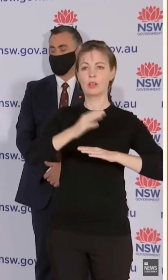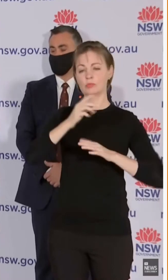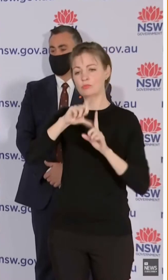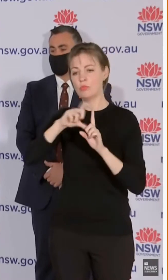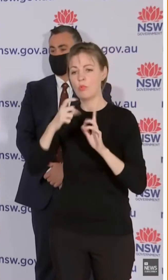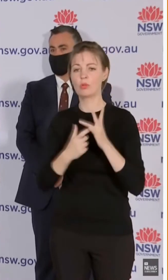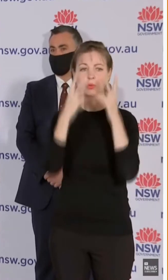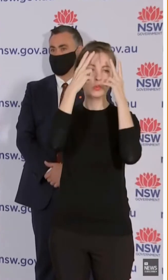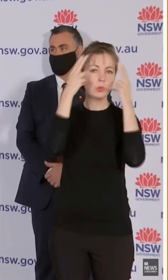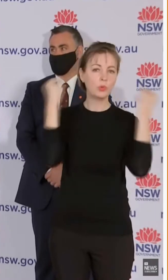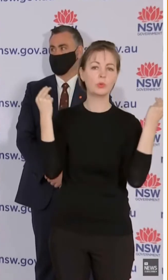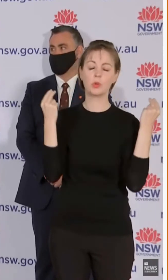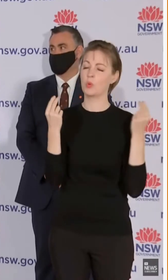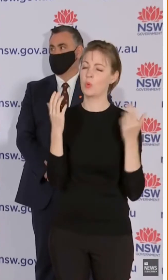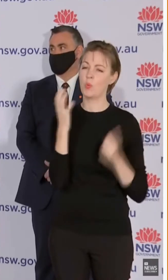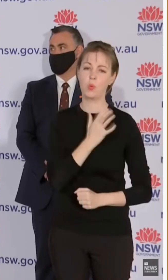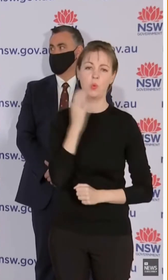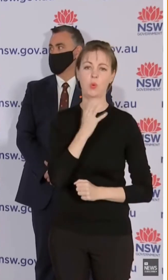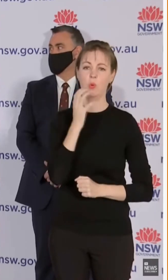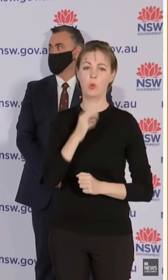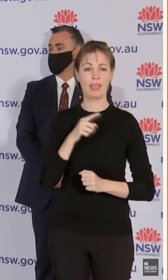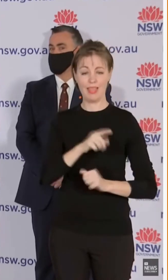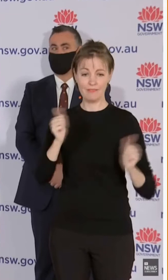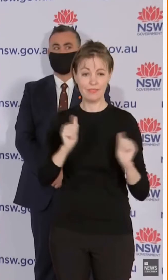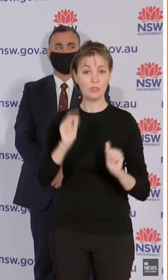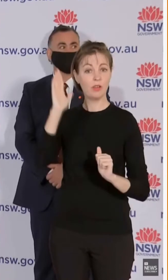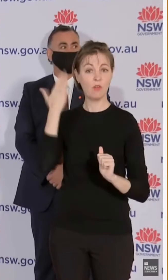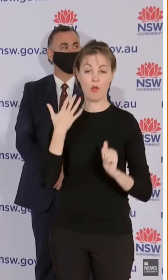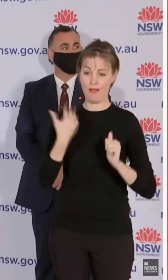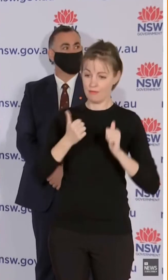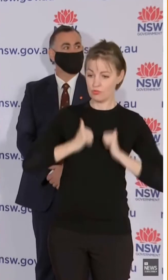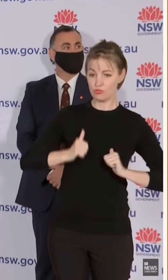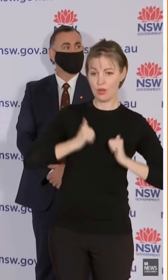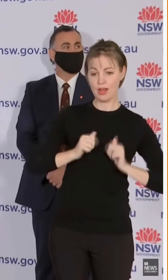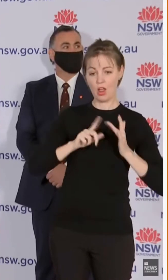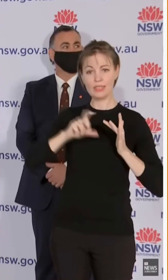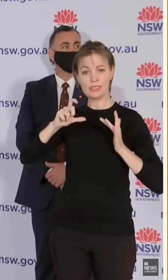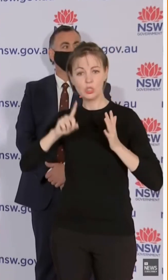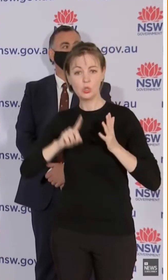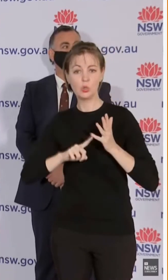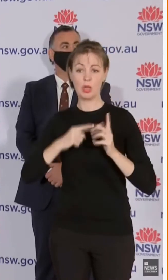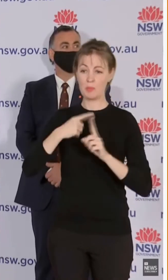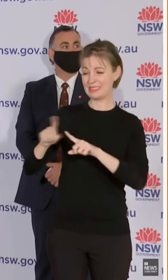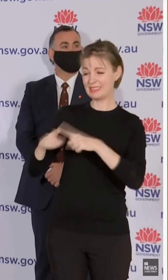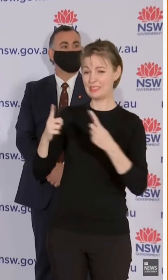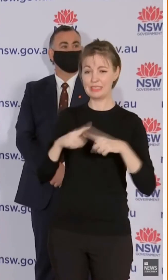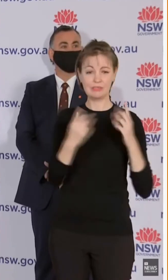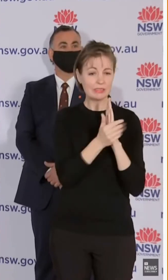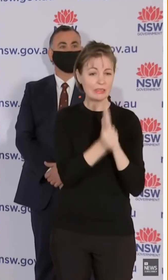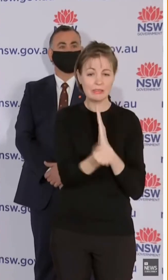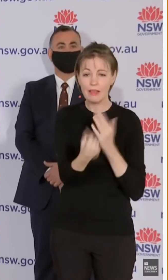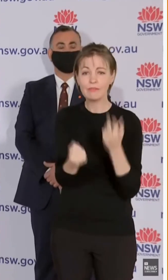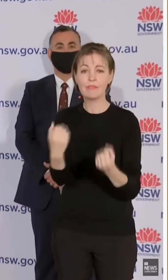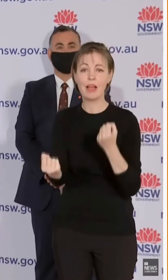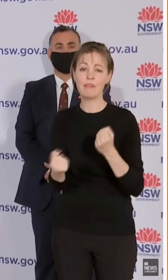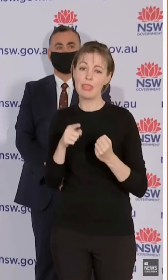up, and whether they've been trained to work in ICU or whether they're supporting us in our vaccinations, and often they're the ones holding